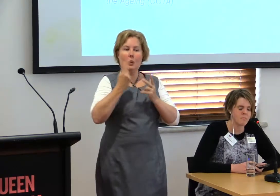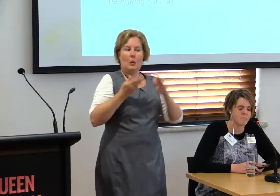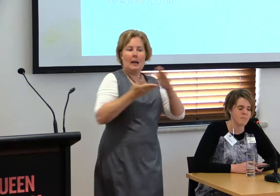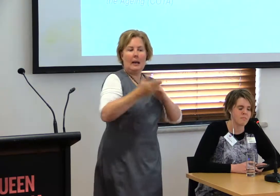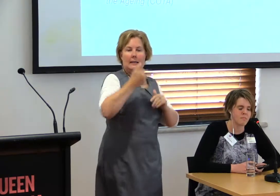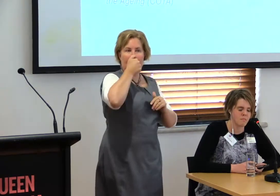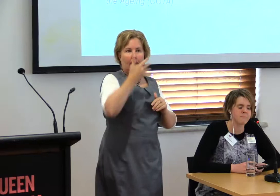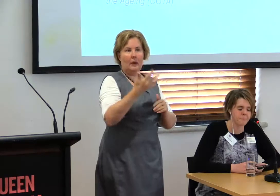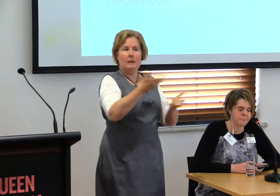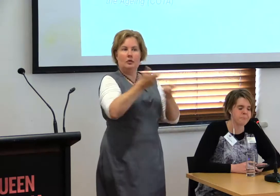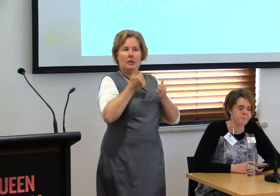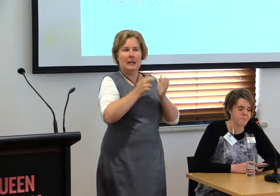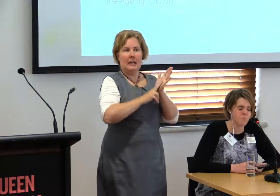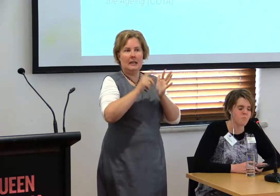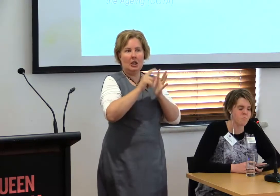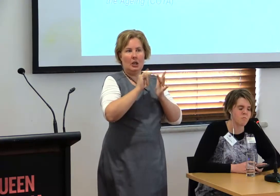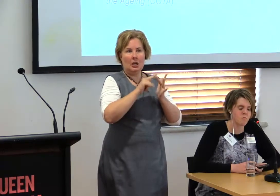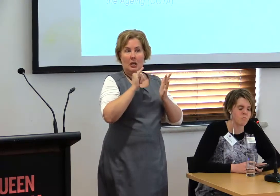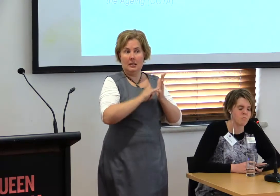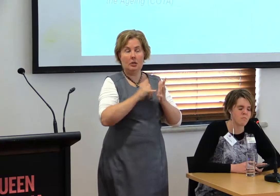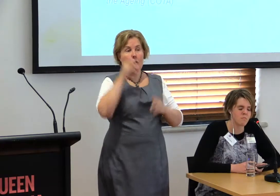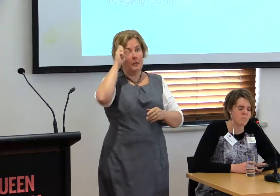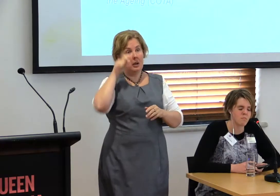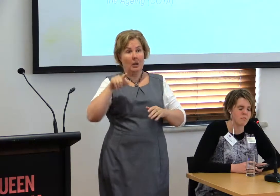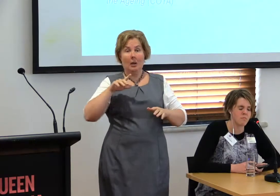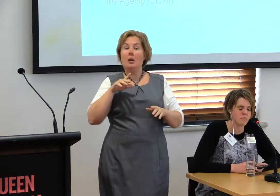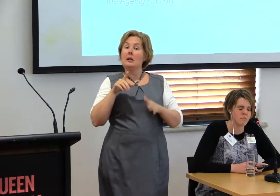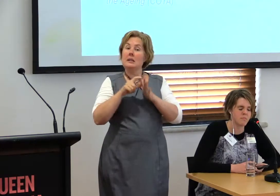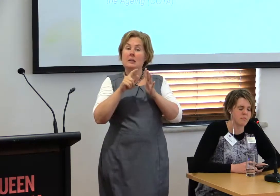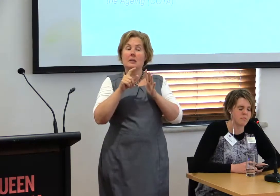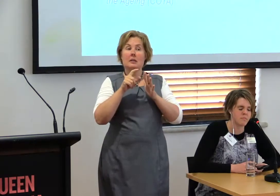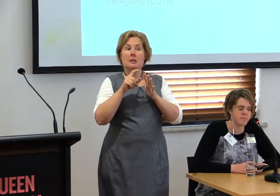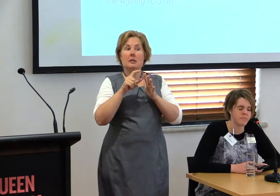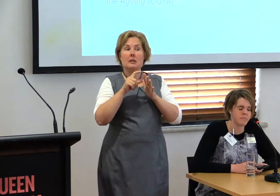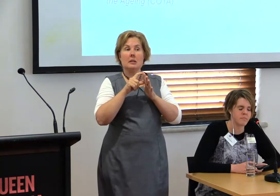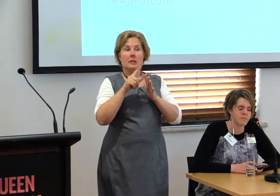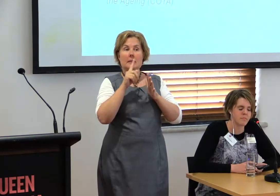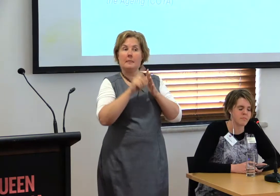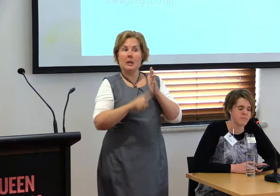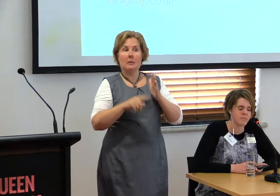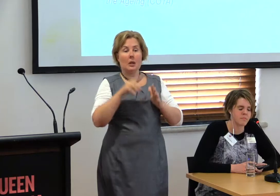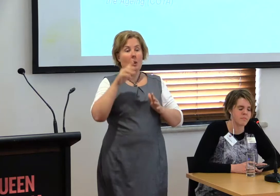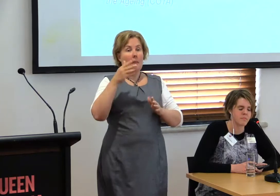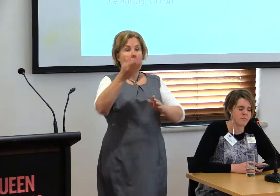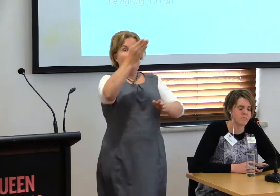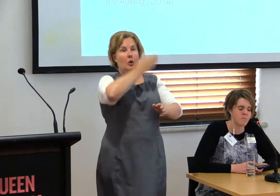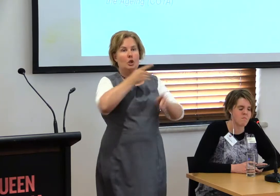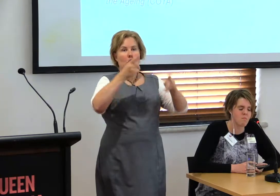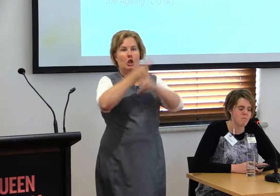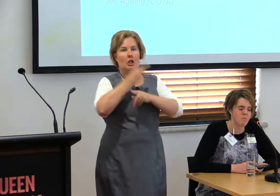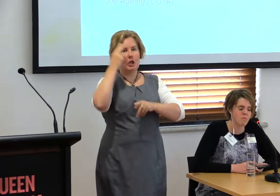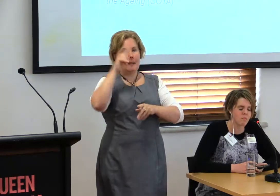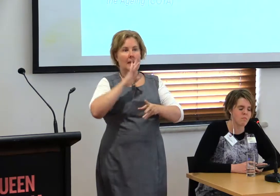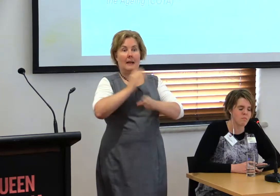and receiving the NDIS. So do you remember the disability care well before, when they changed the name and the